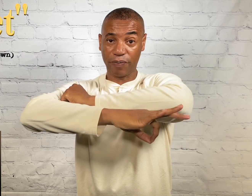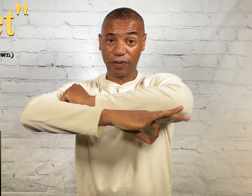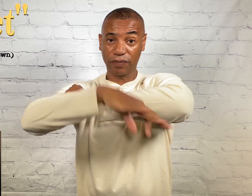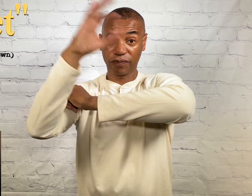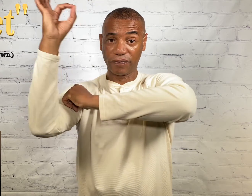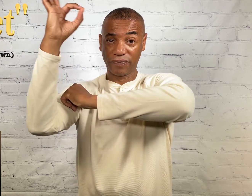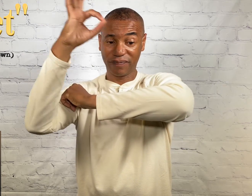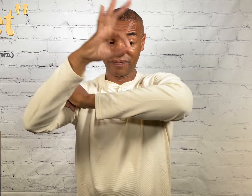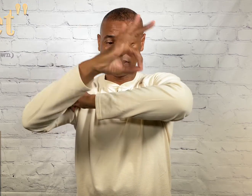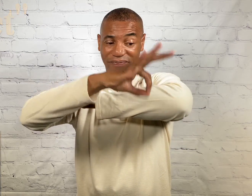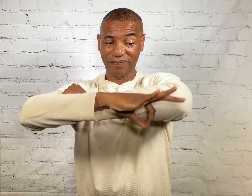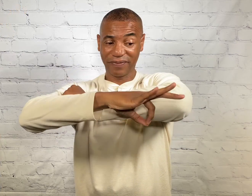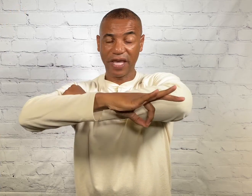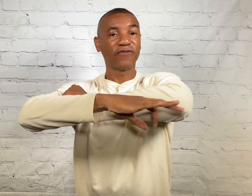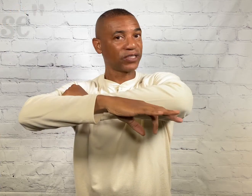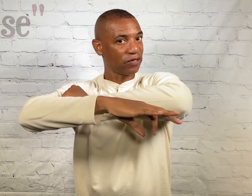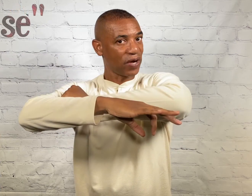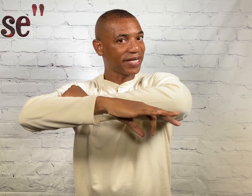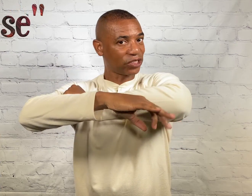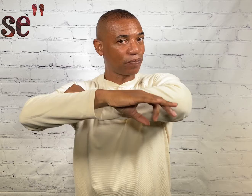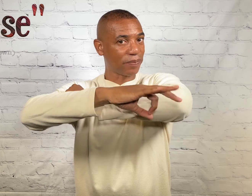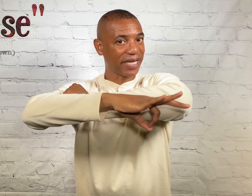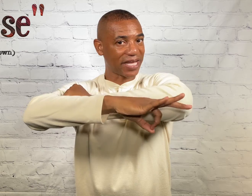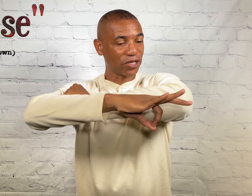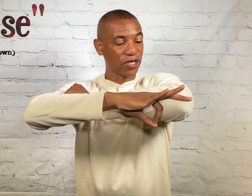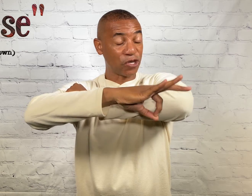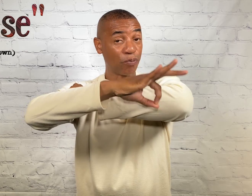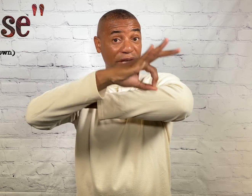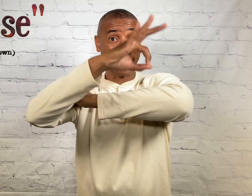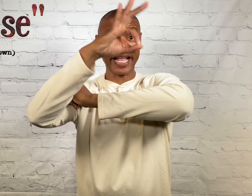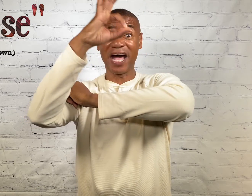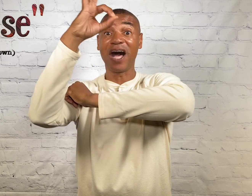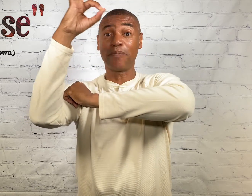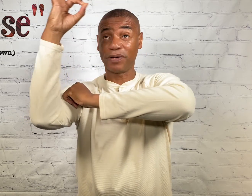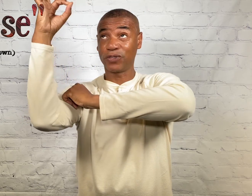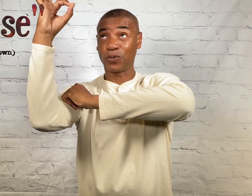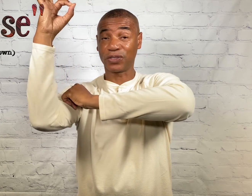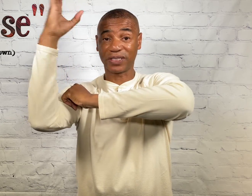elbow. For sunrise, as you probably guessed, you bring that up towards the